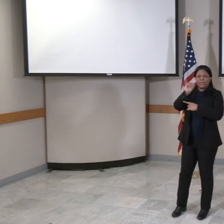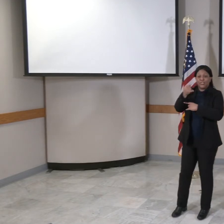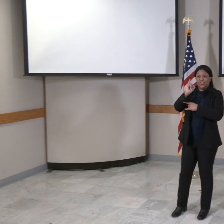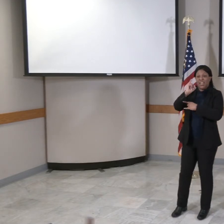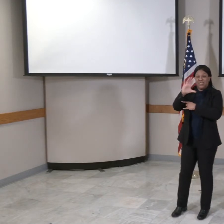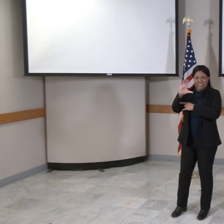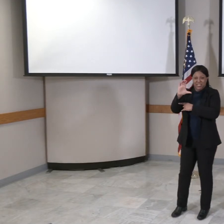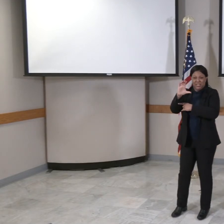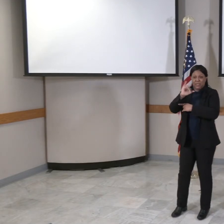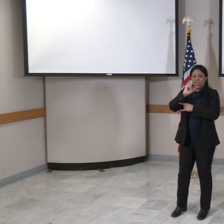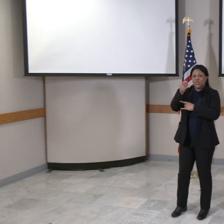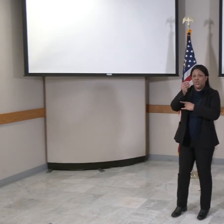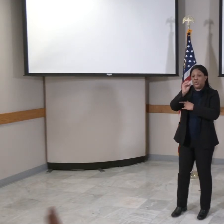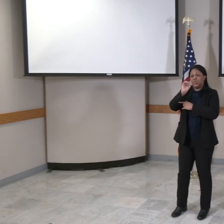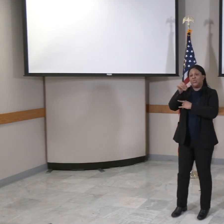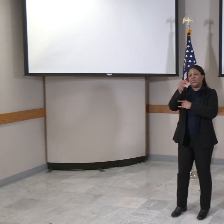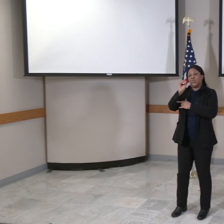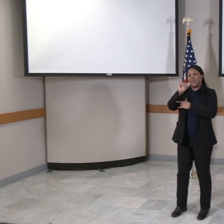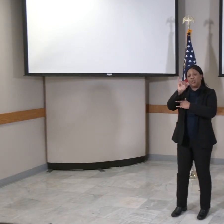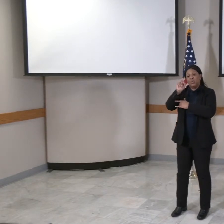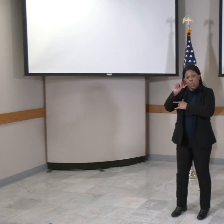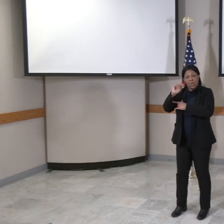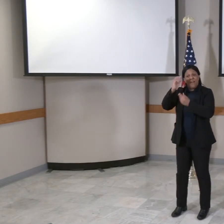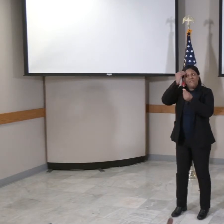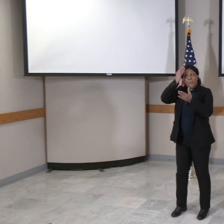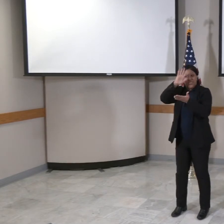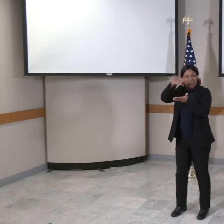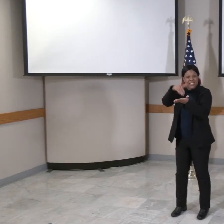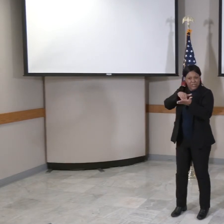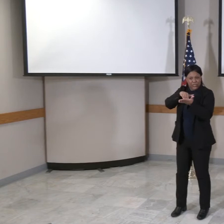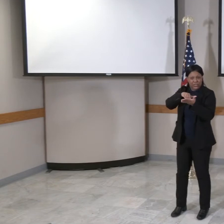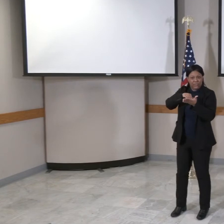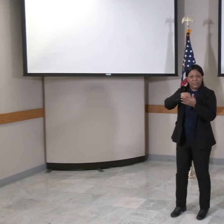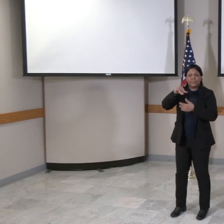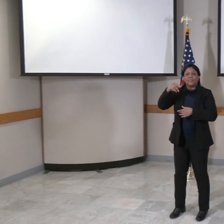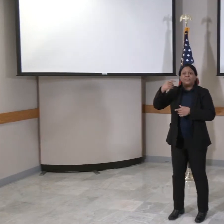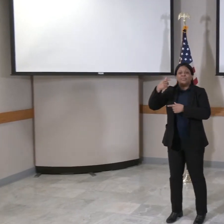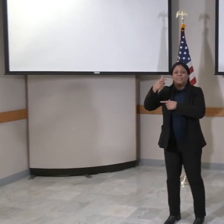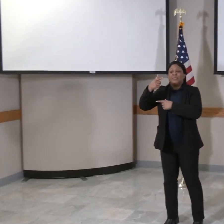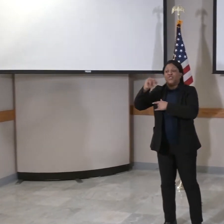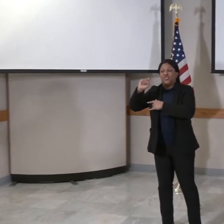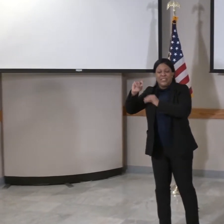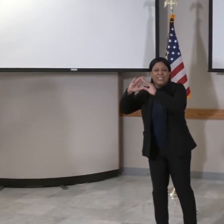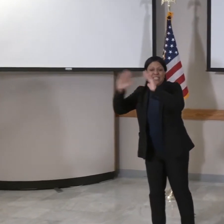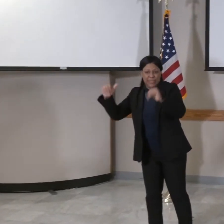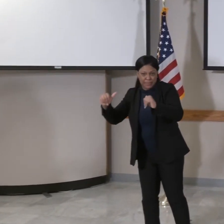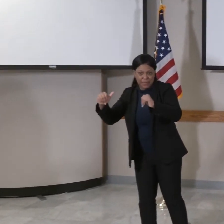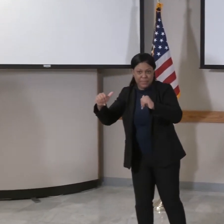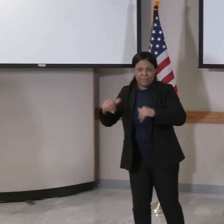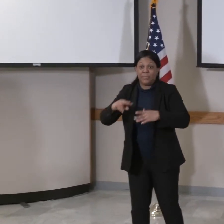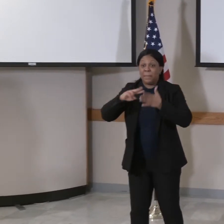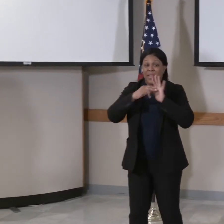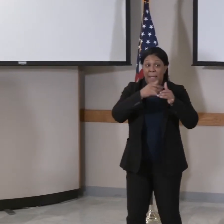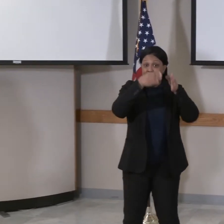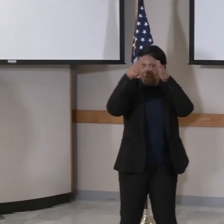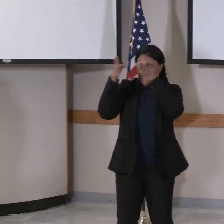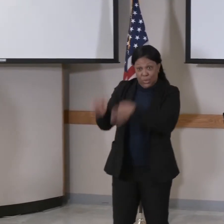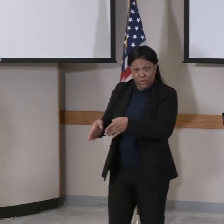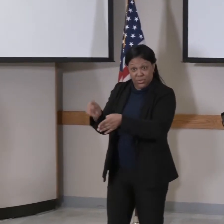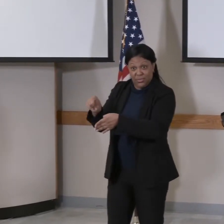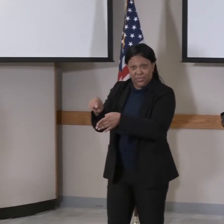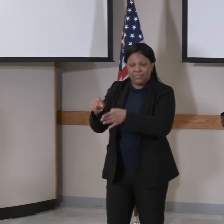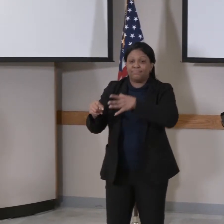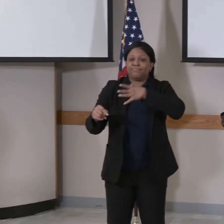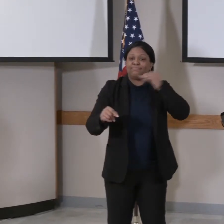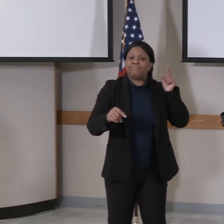a JIS is a Joint Information System. JIC is an in-person, a JIS is a remote. So, sorry,